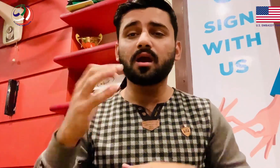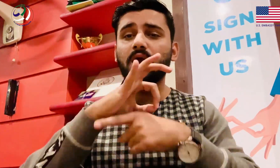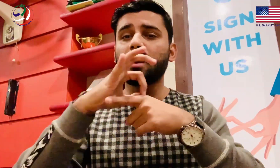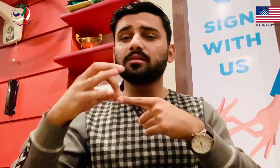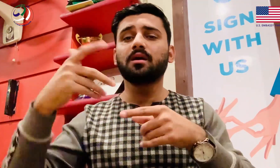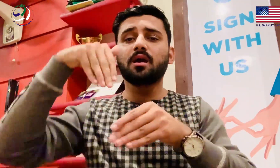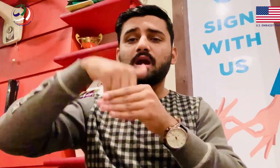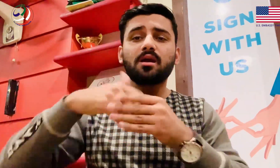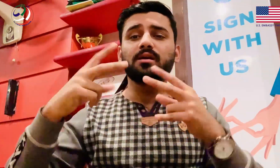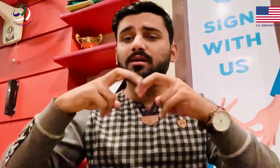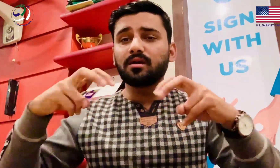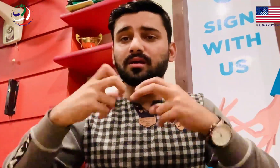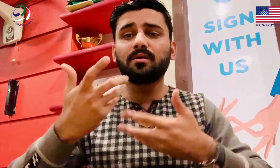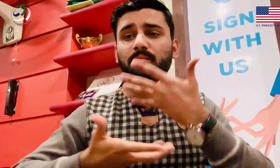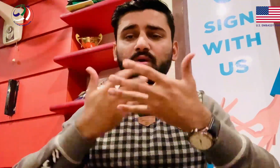typing our sentences, and it was very hard.